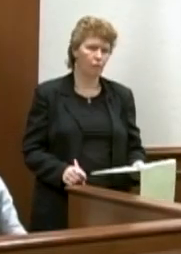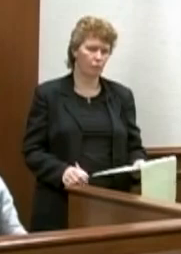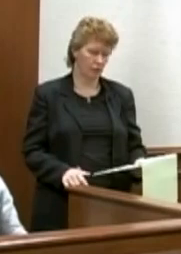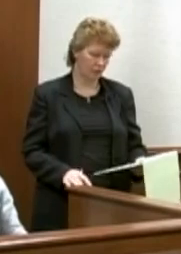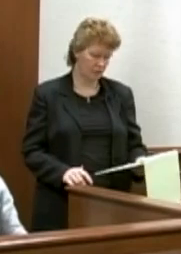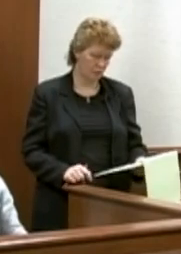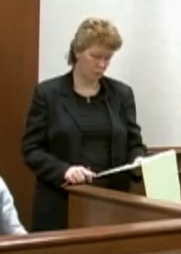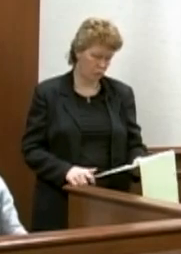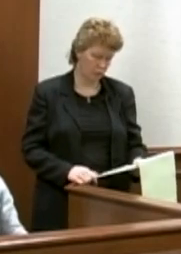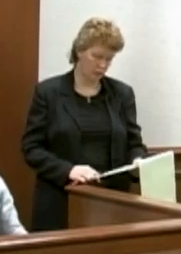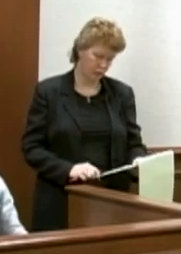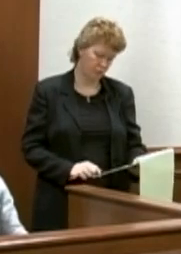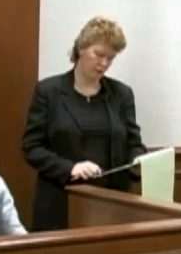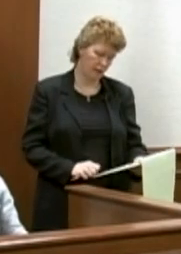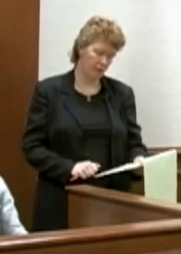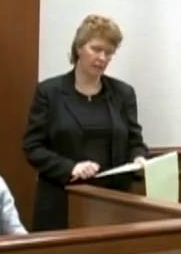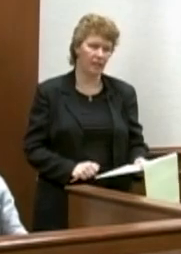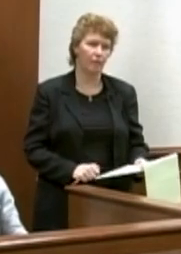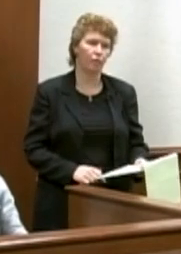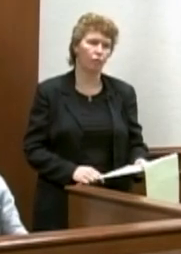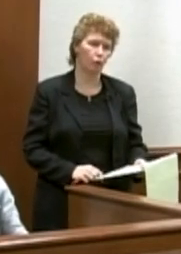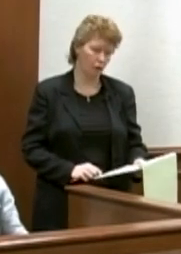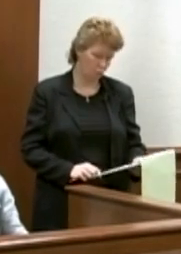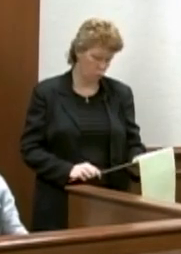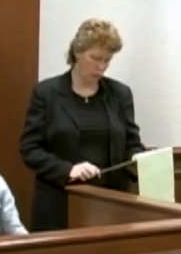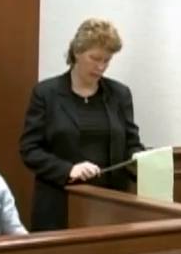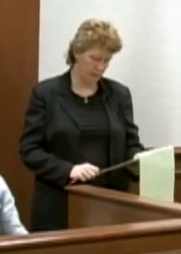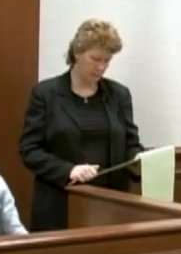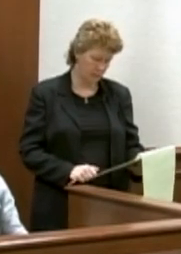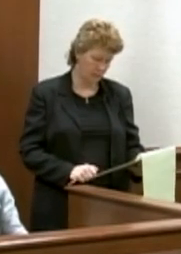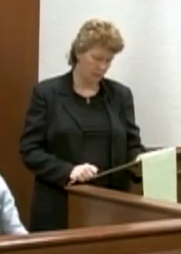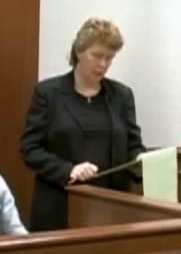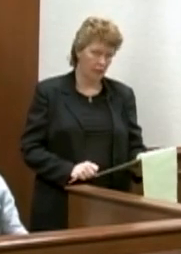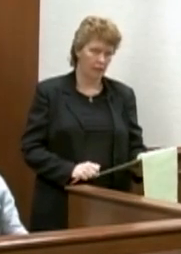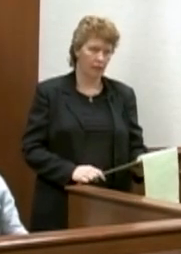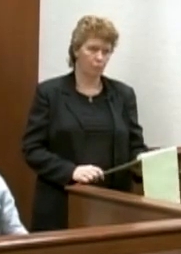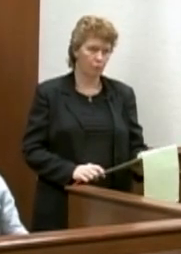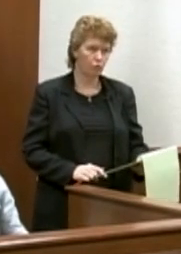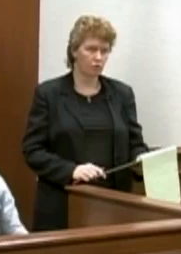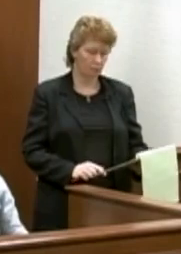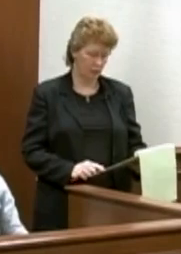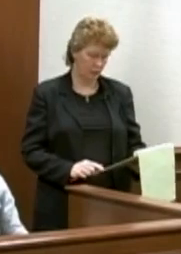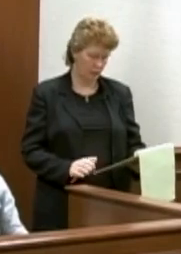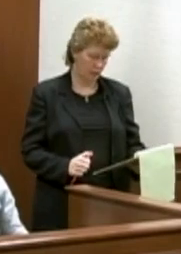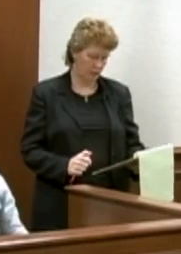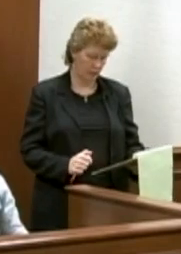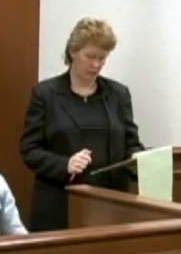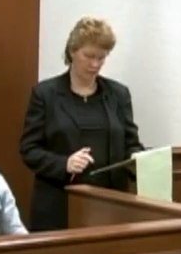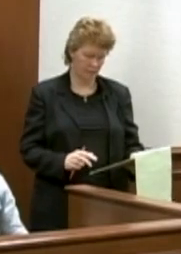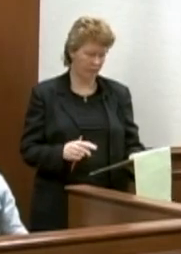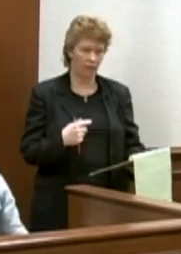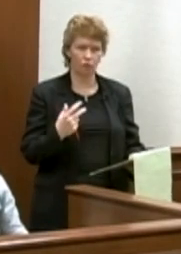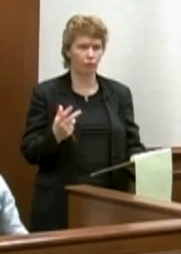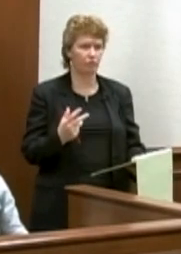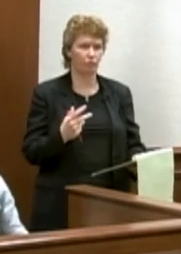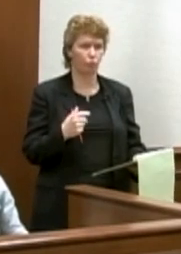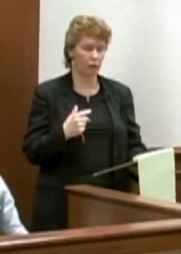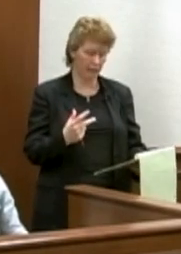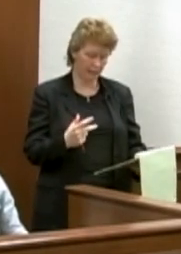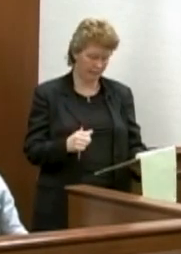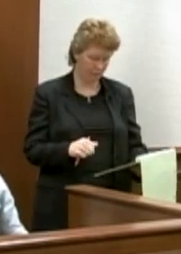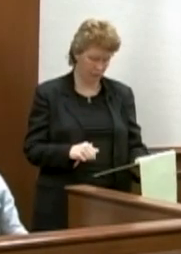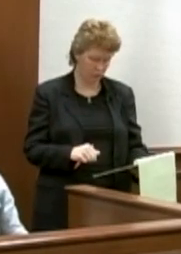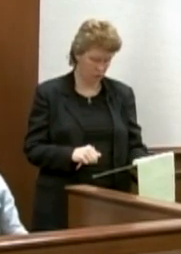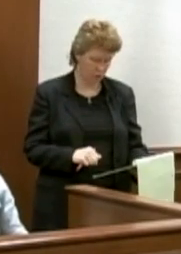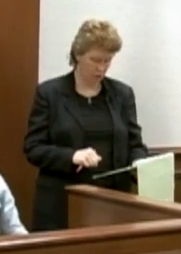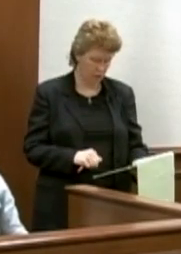I remember an incident where there was a man by the name of Will White. He approached me. His face was